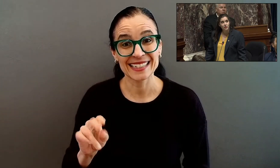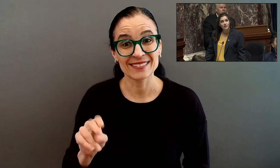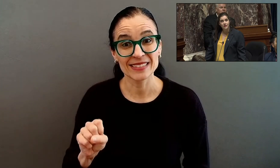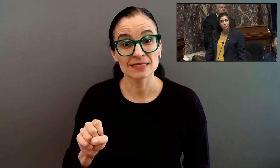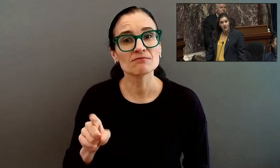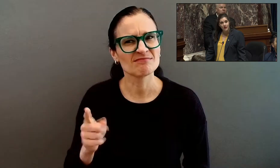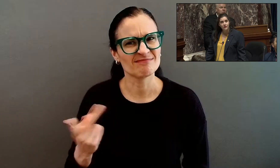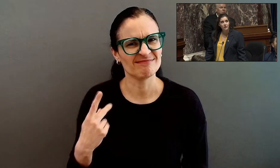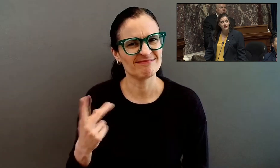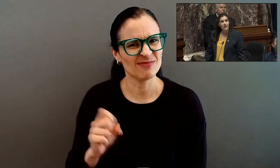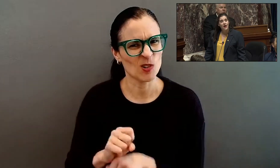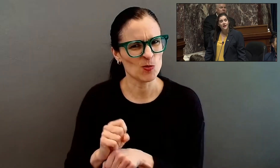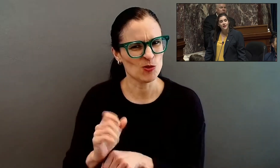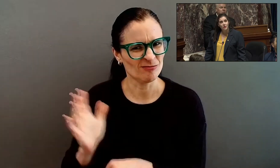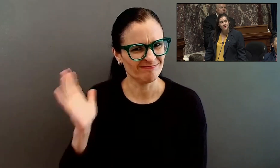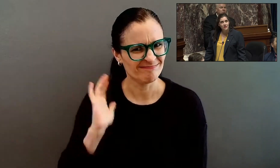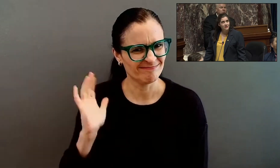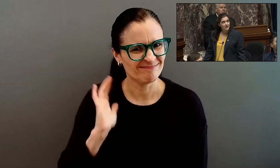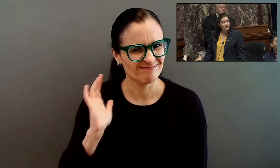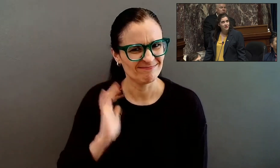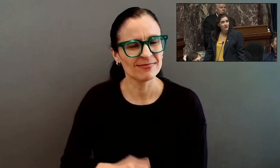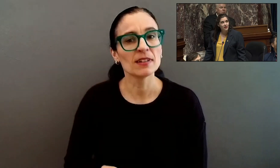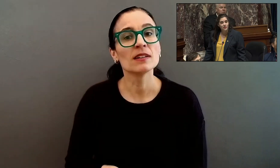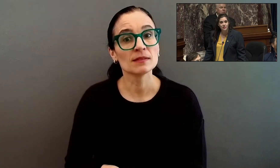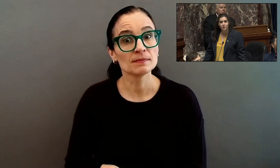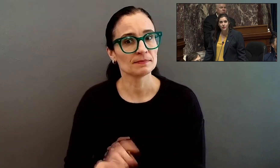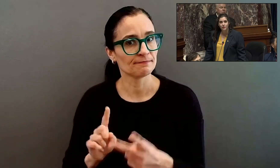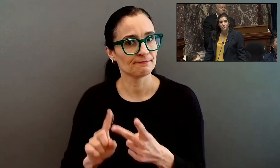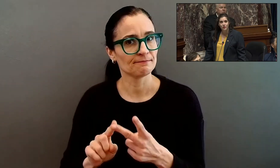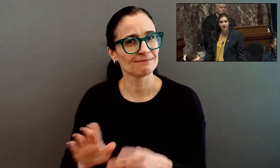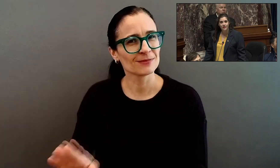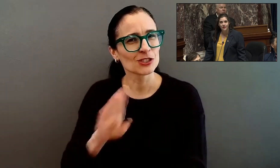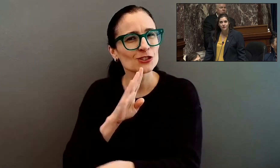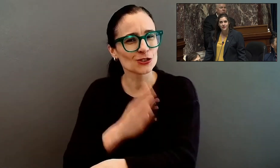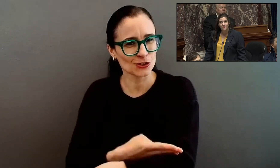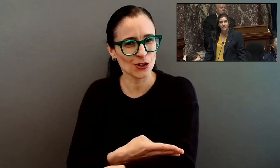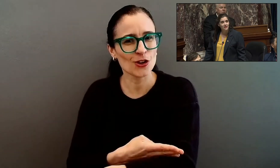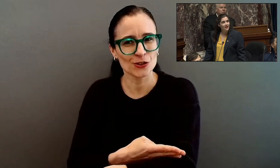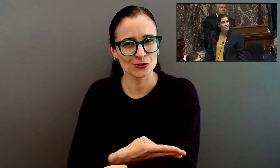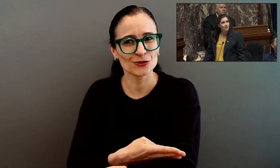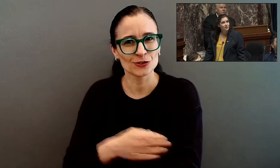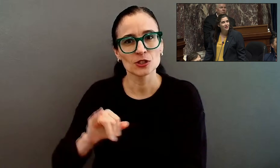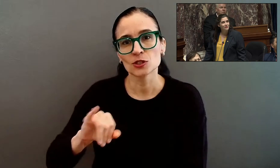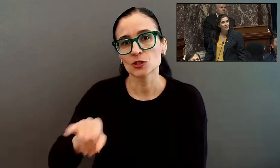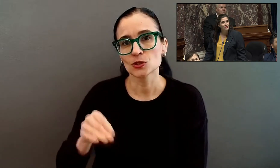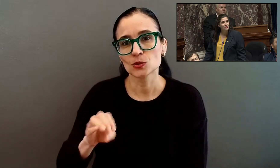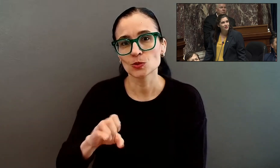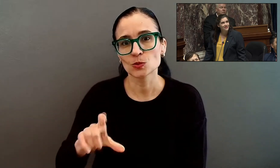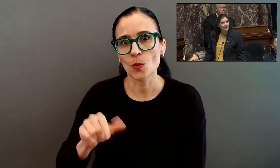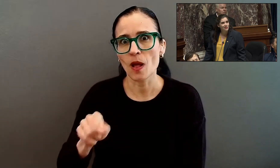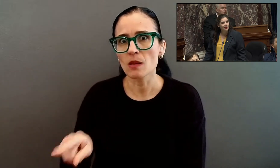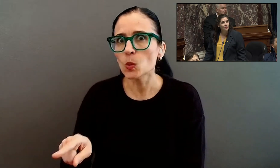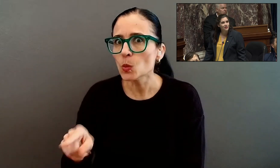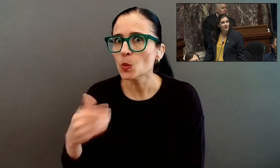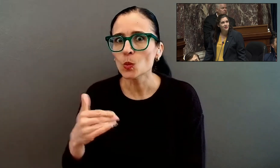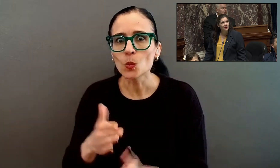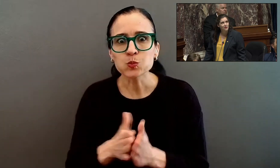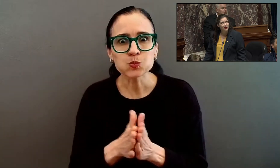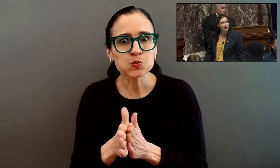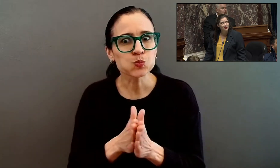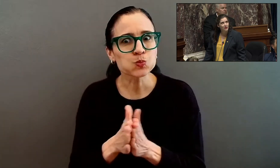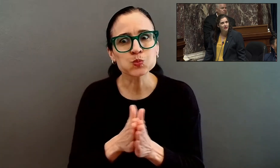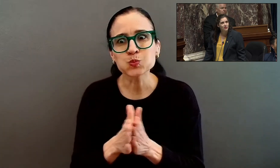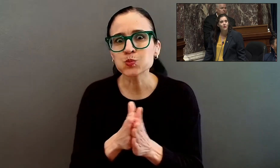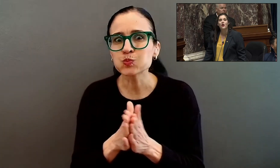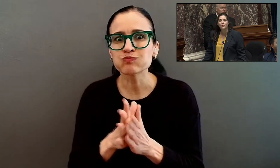daughter Joelle, who is equally as excited to be here because she's a political dork, kind of like the rest of us in the House, so she got a bit of a tour today and is super excited to be